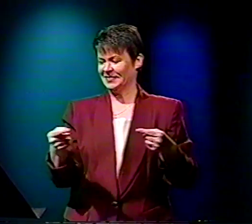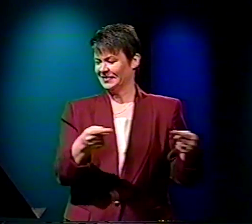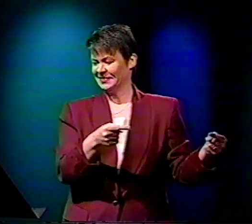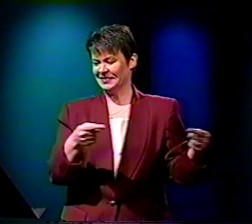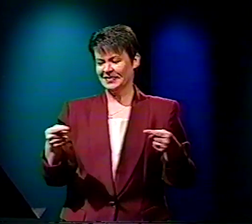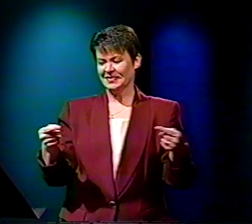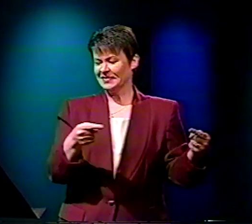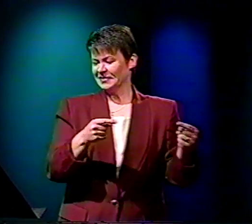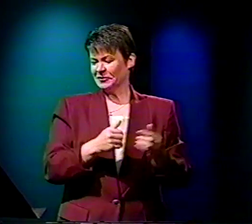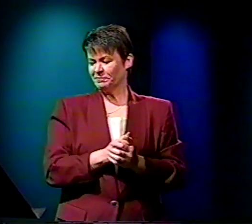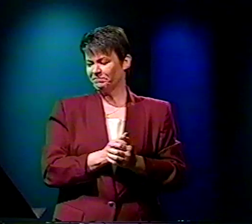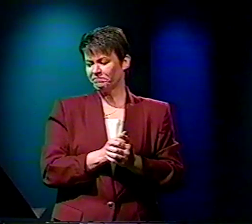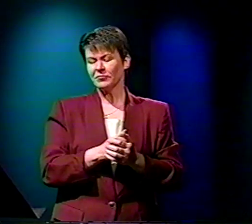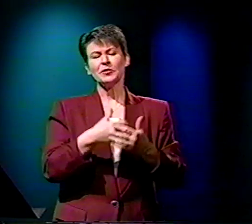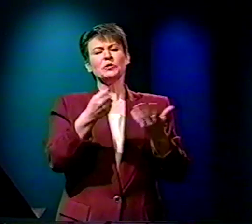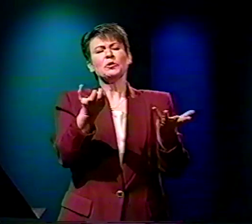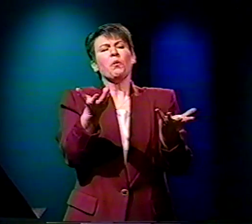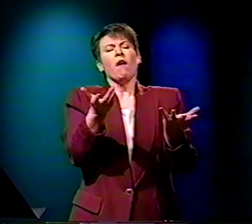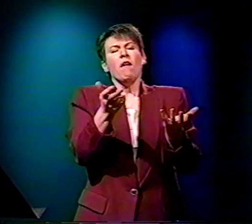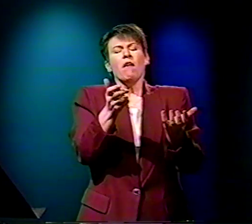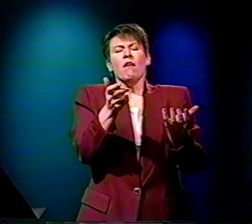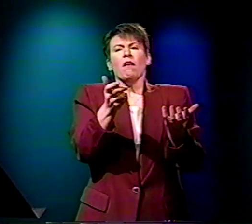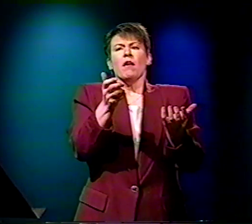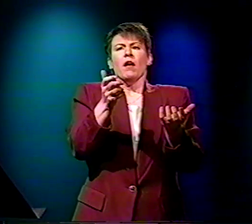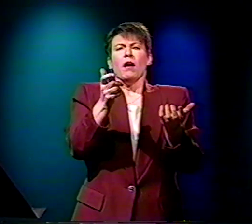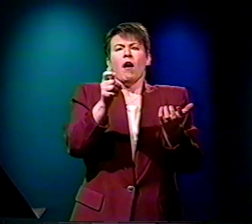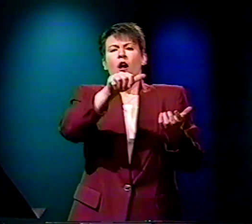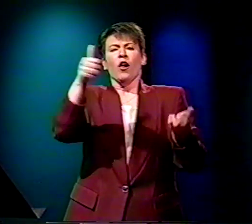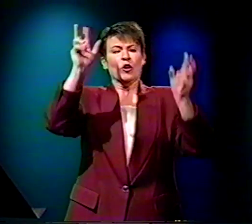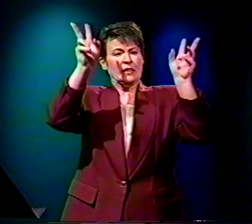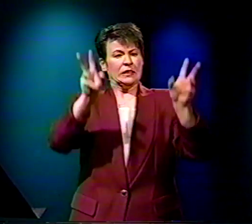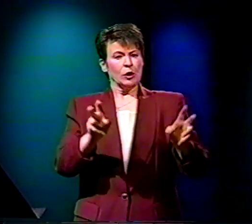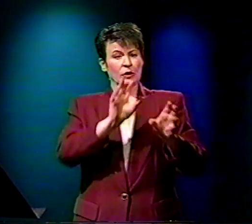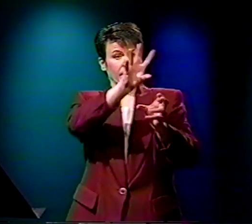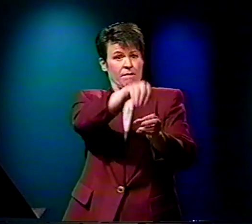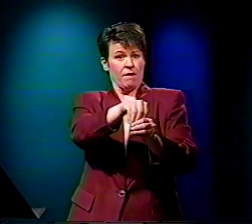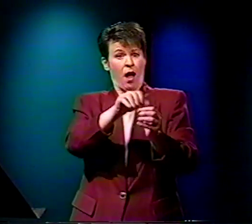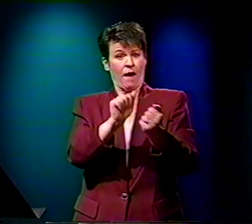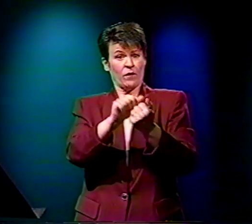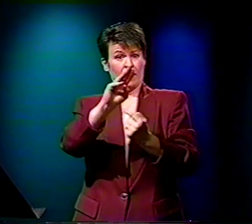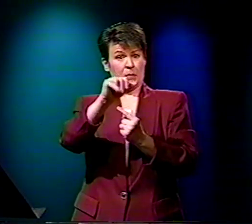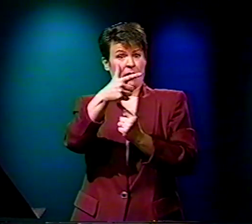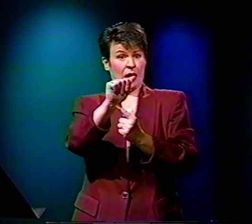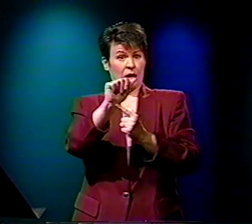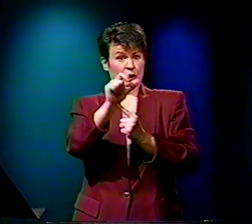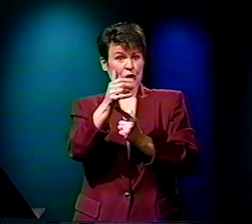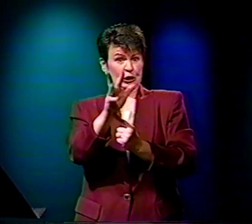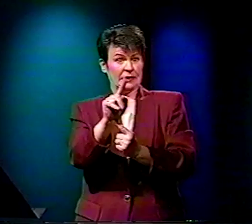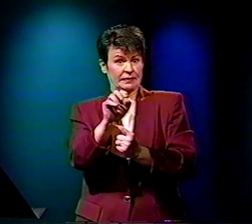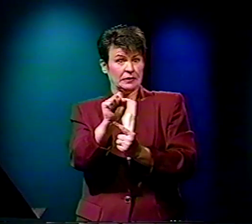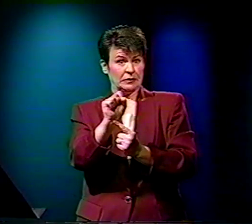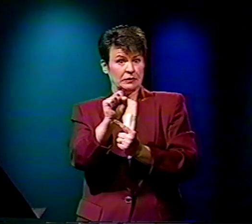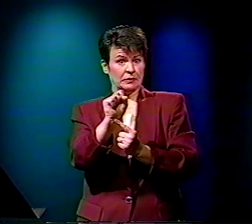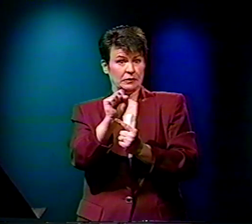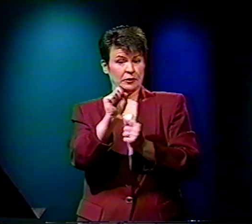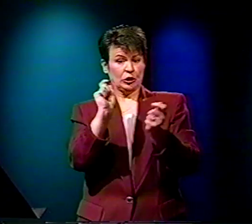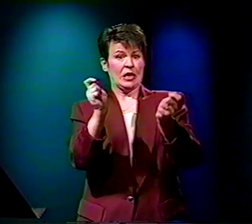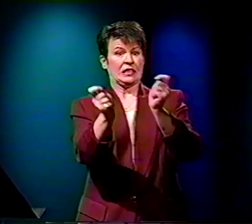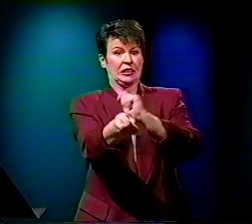deaf community who are not interested in having that model provided for them. And so that creates a problem. Also, are deaf people involved